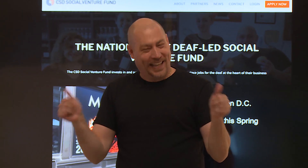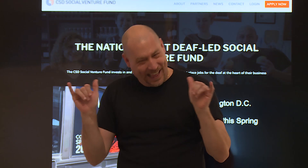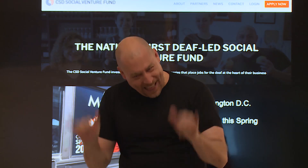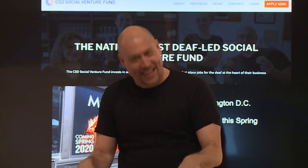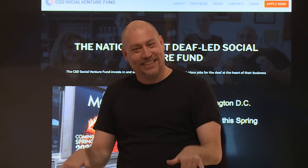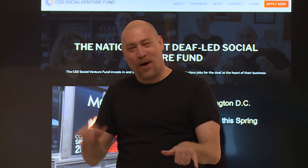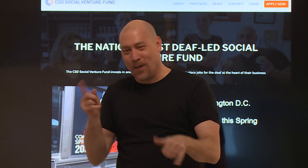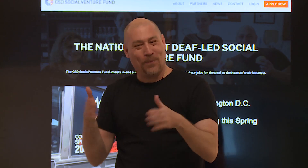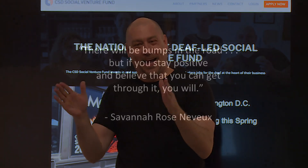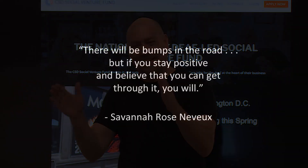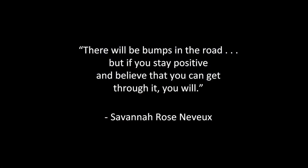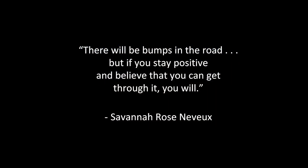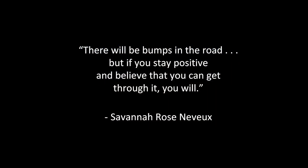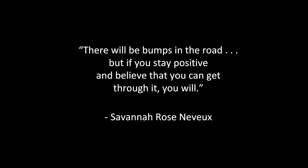check it out for yourself. You know you will.